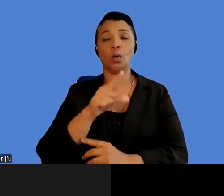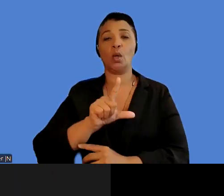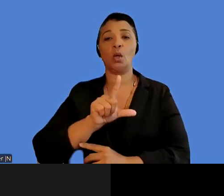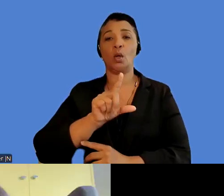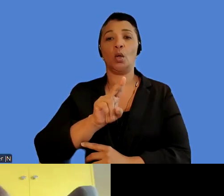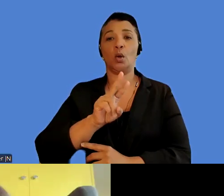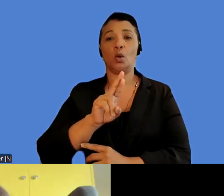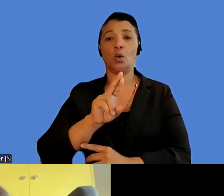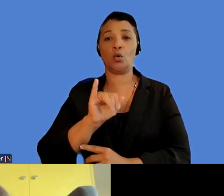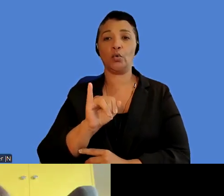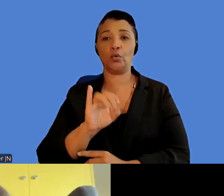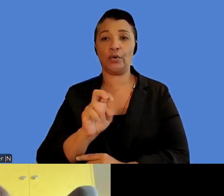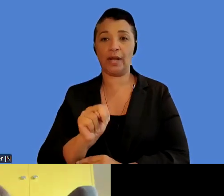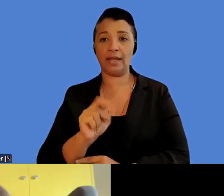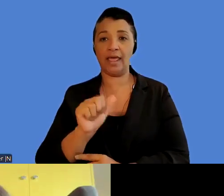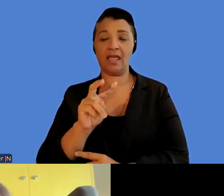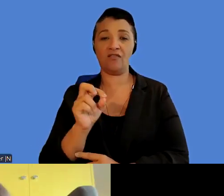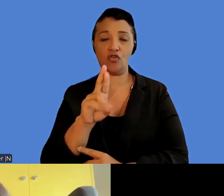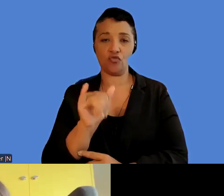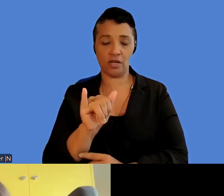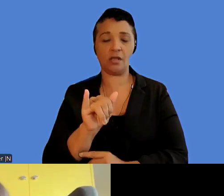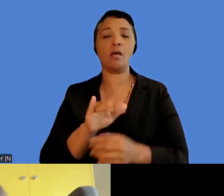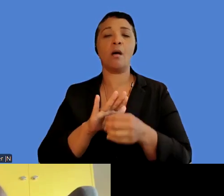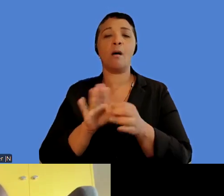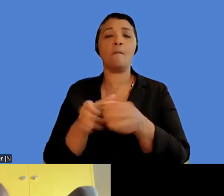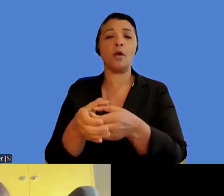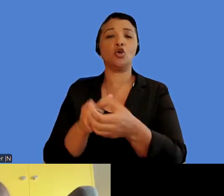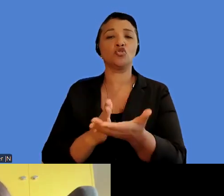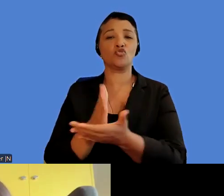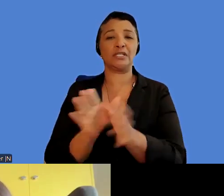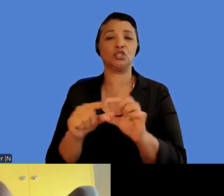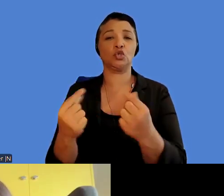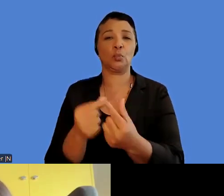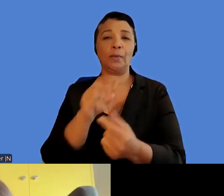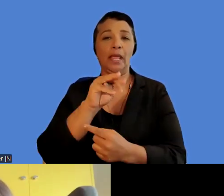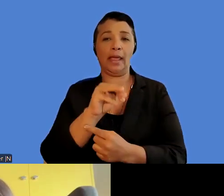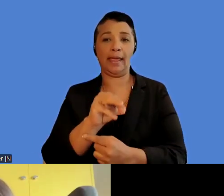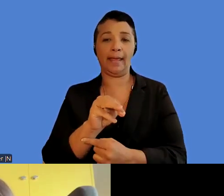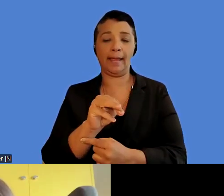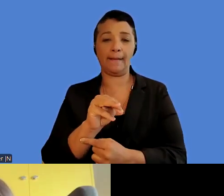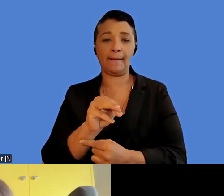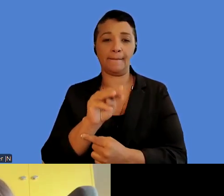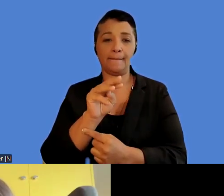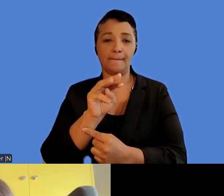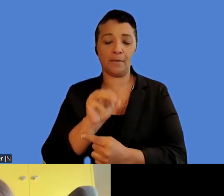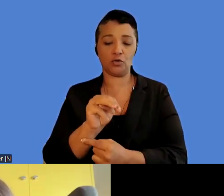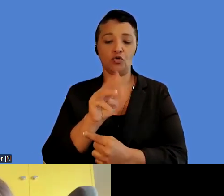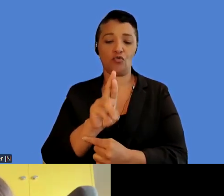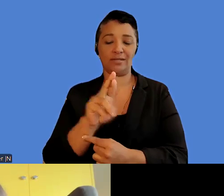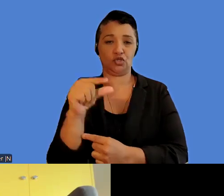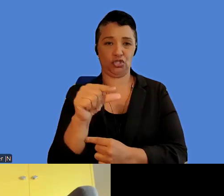Rights. Lauren collaborates with disability rights activists from minority and indigenous communities